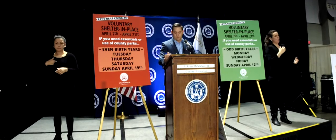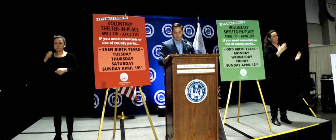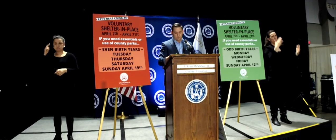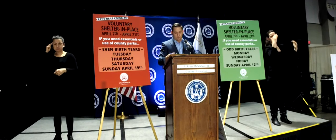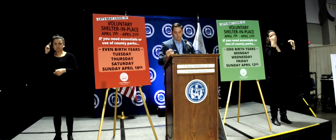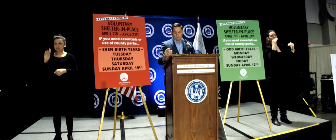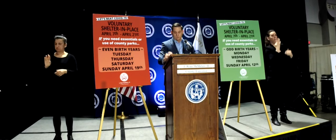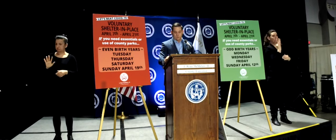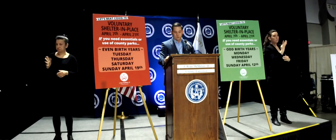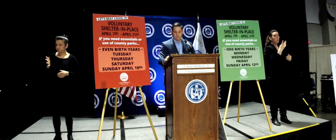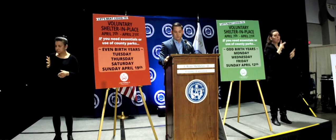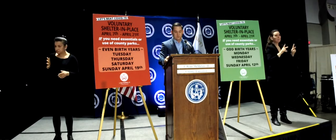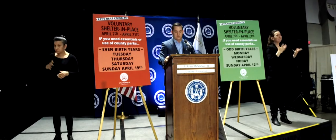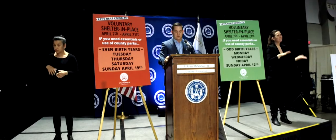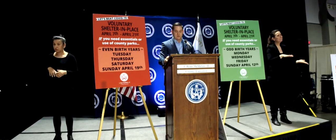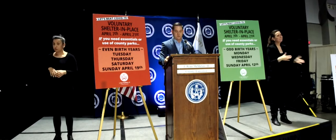know